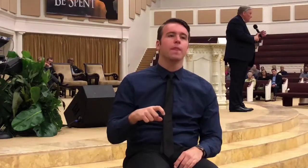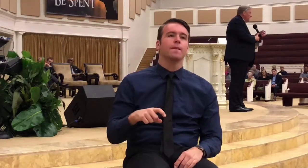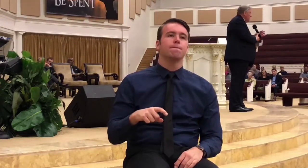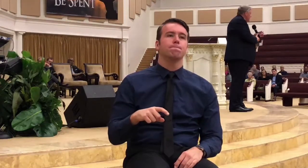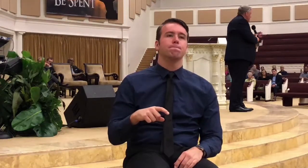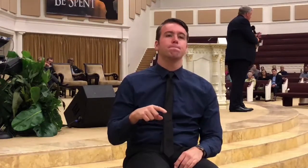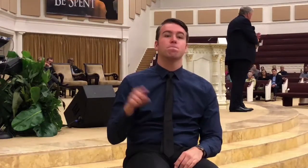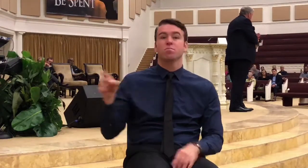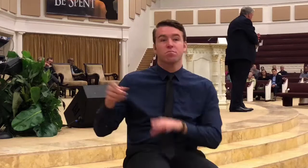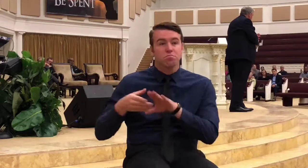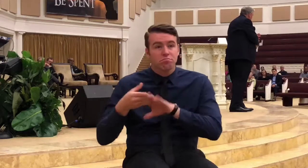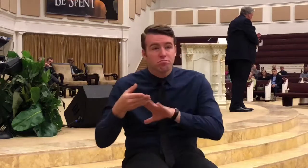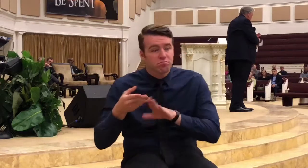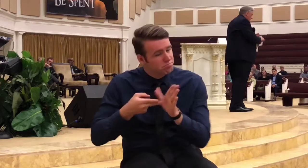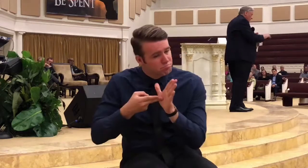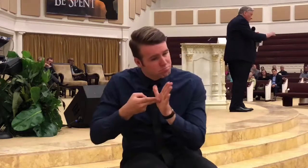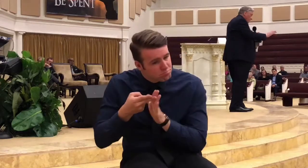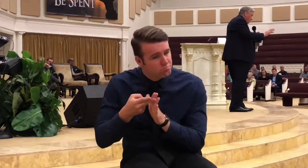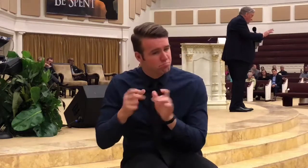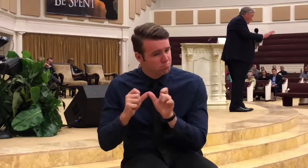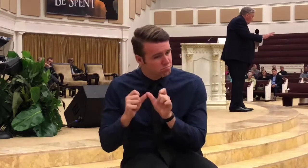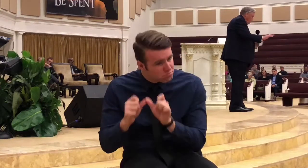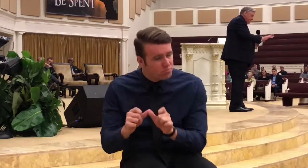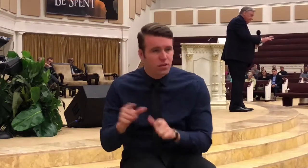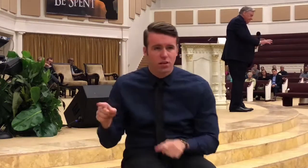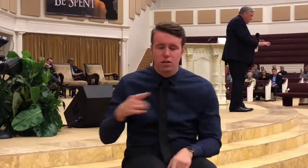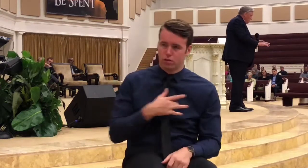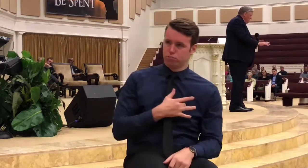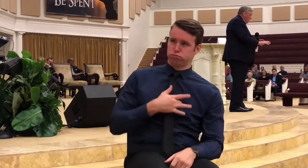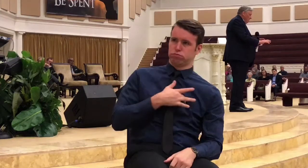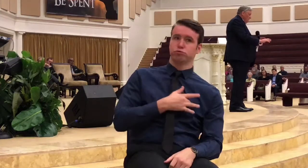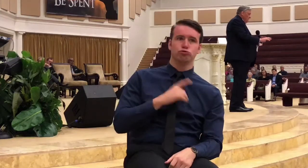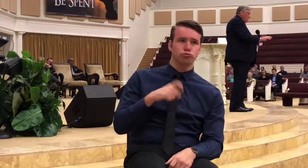and maintains her integrity. I mean,